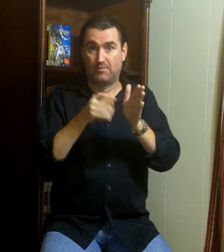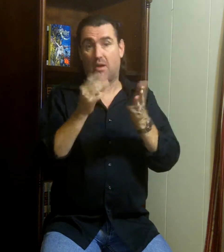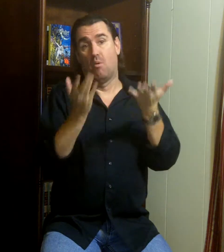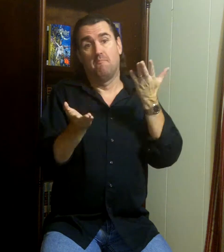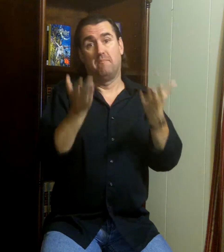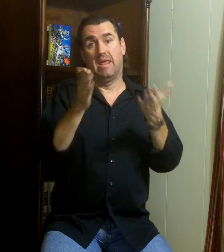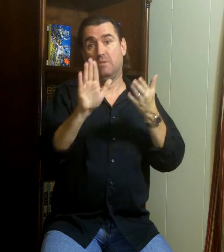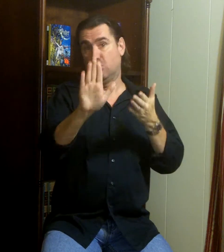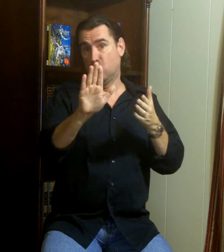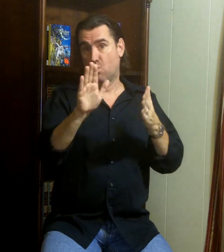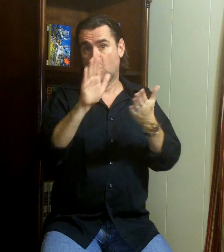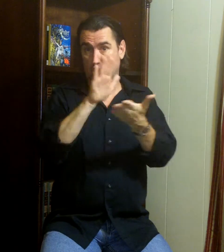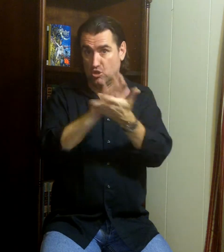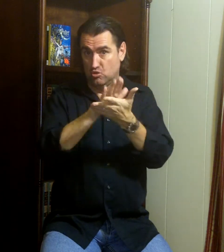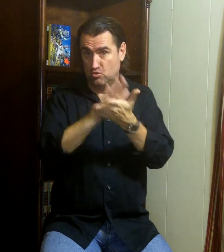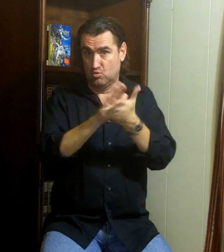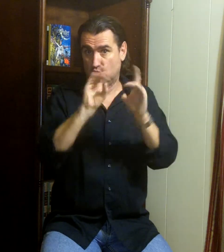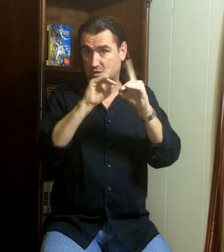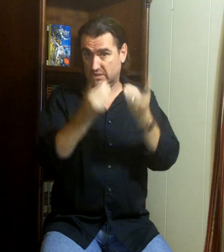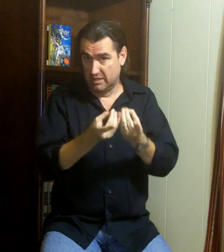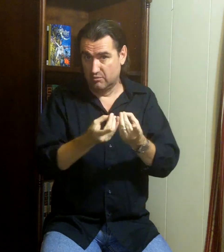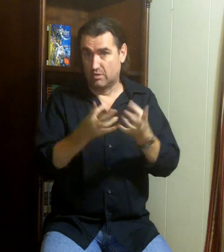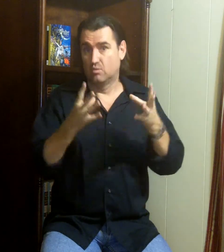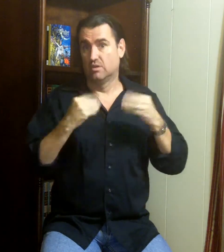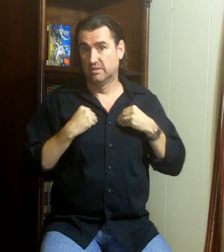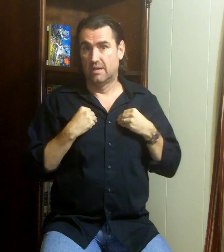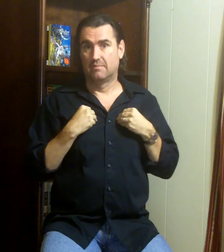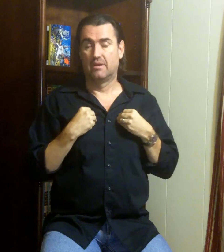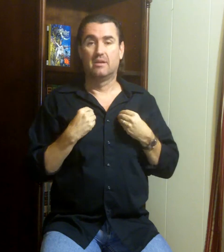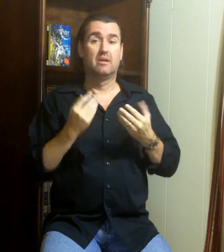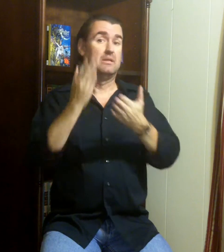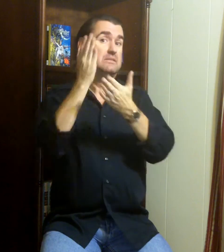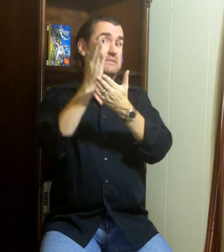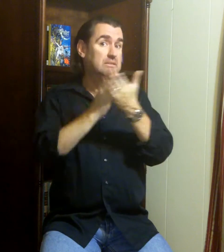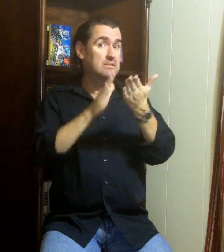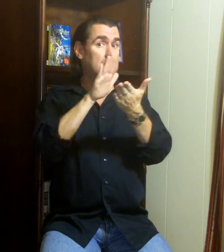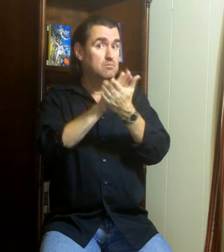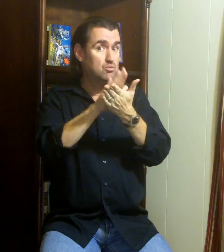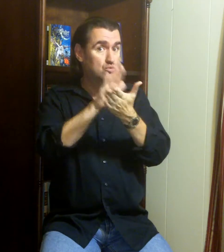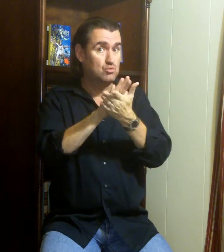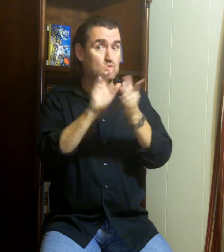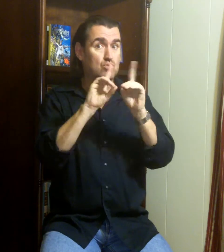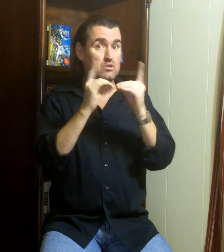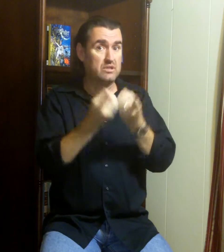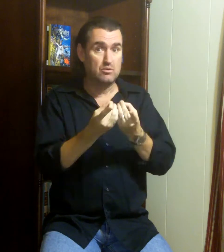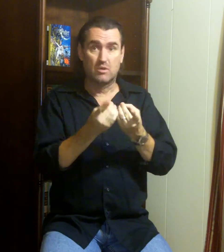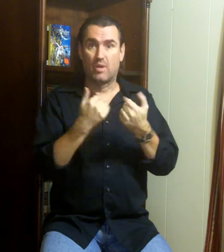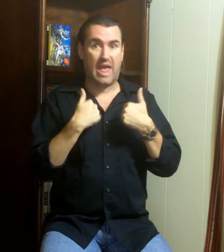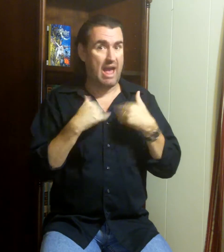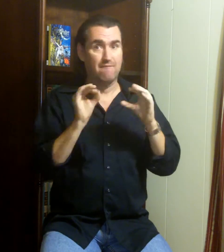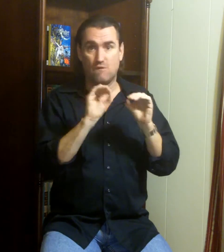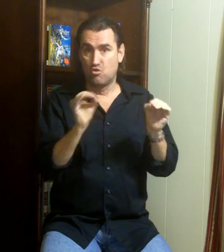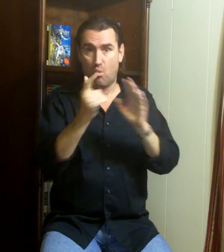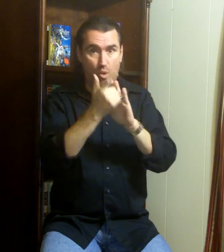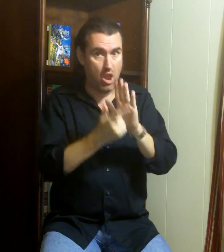districts would accept something like this, which a lot of school districts in states where there aren't state laws or state mandates already in